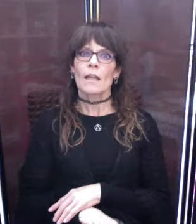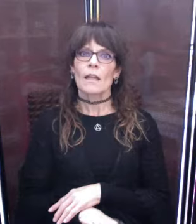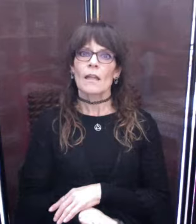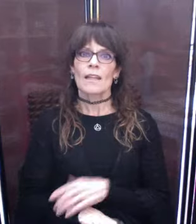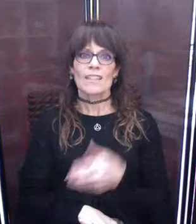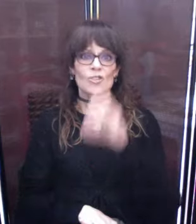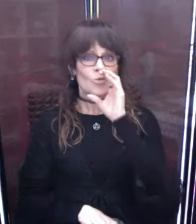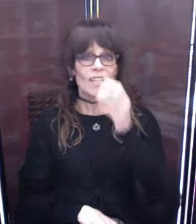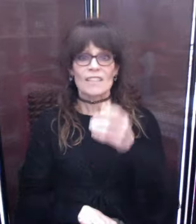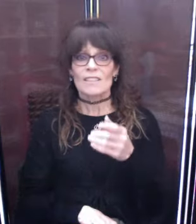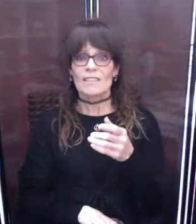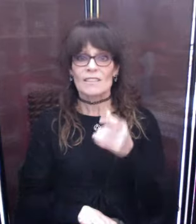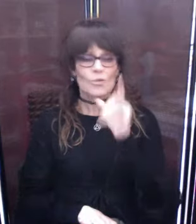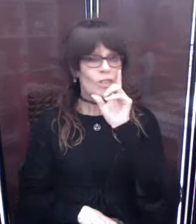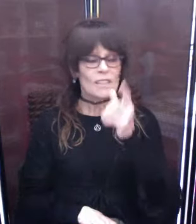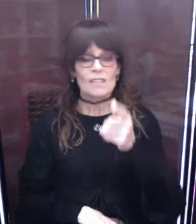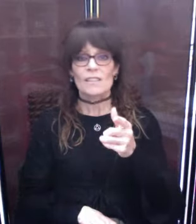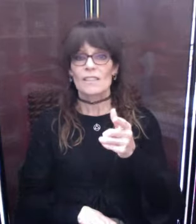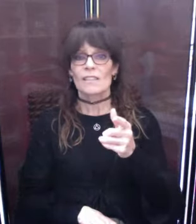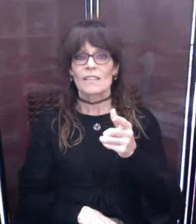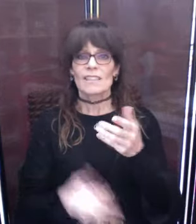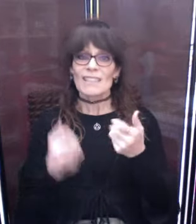first drink, and he doesn't want to anymore, and he keeps doing